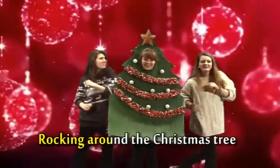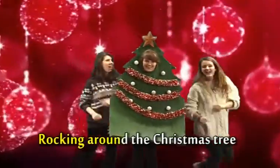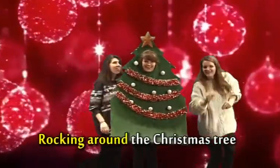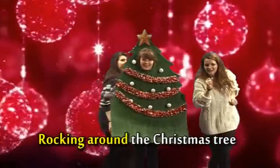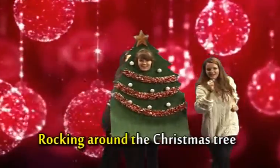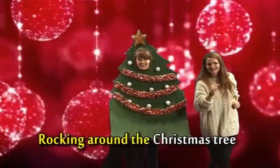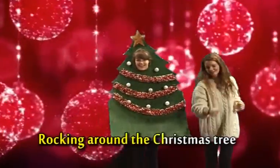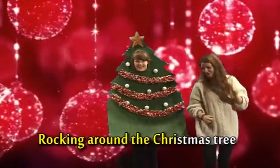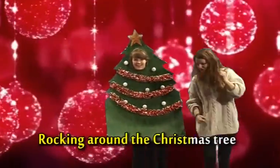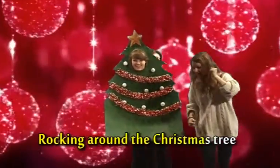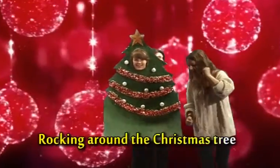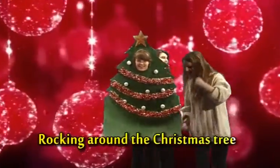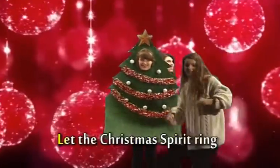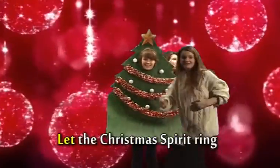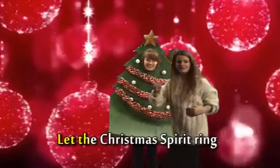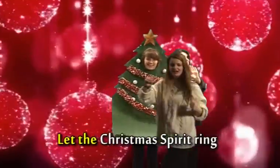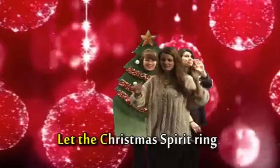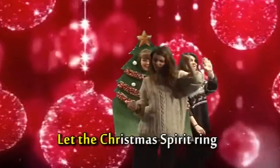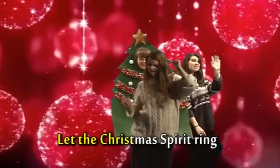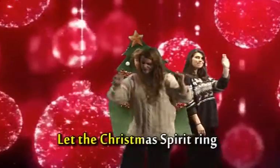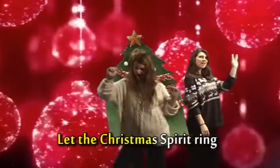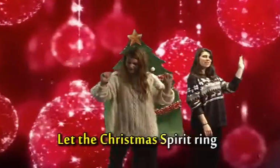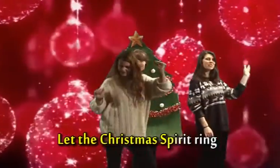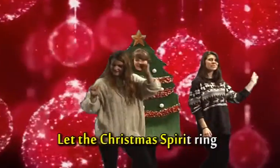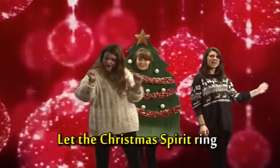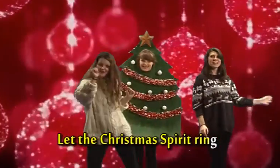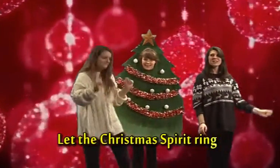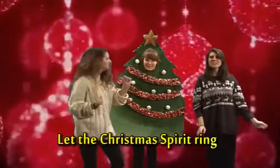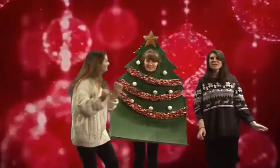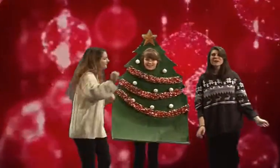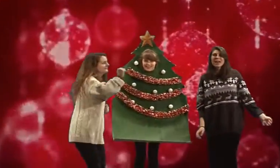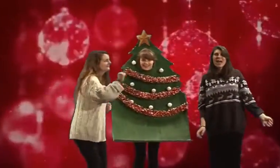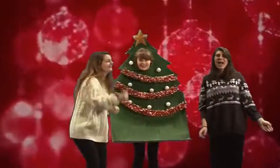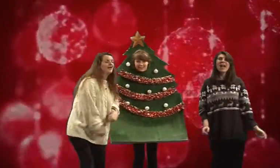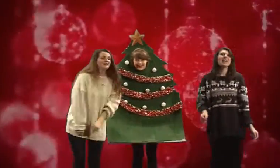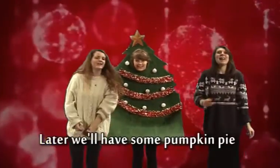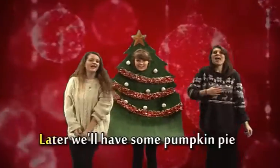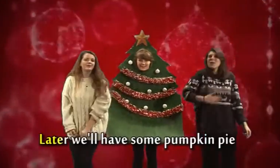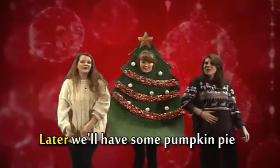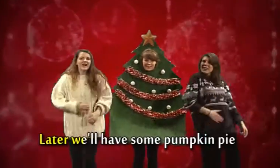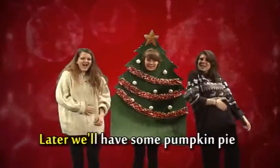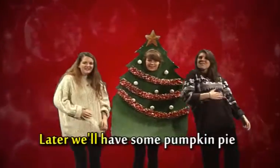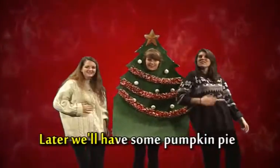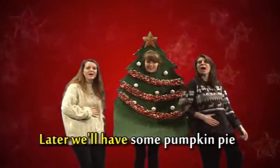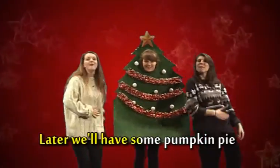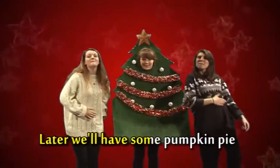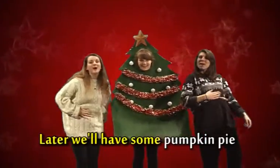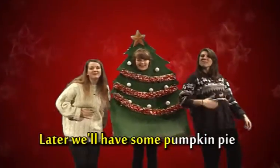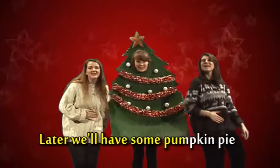the Christmas tree. Let the Christmas spirit bring Later we'll have some pumpkin